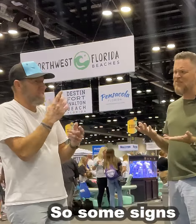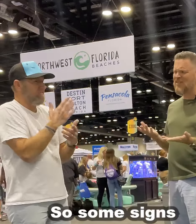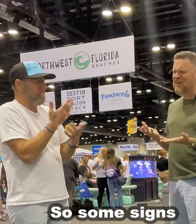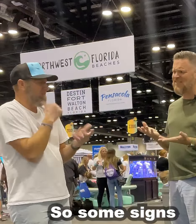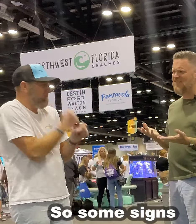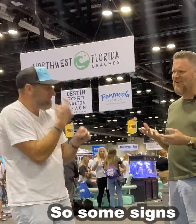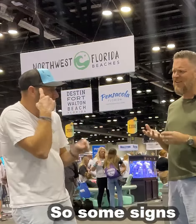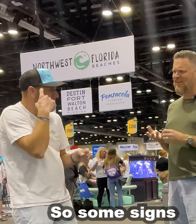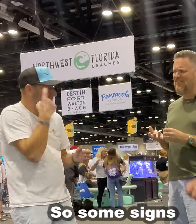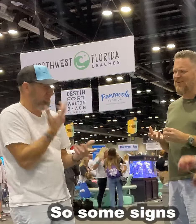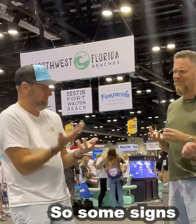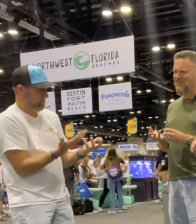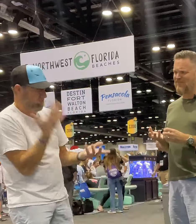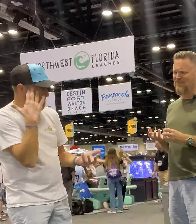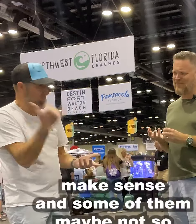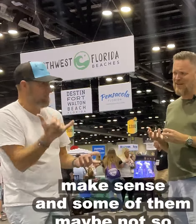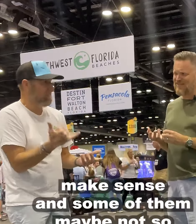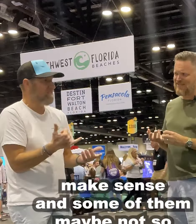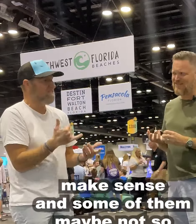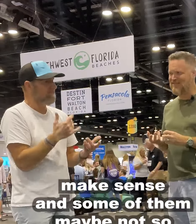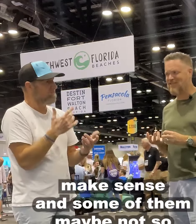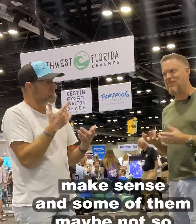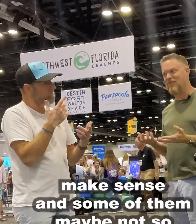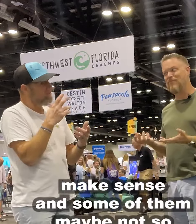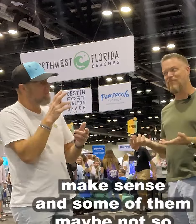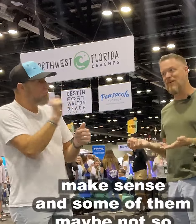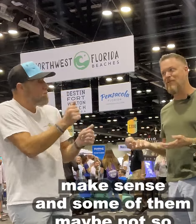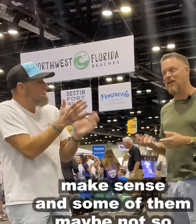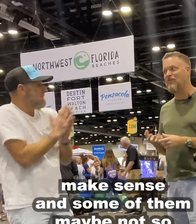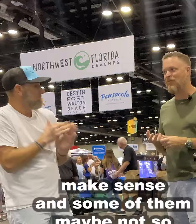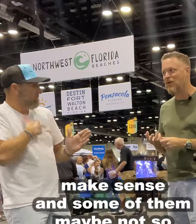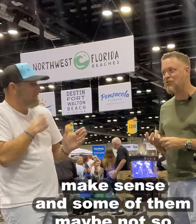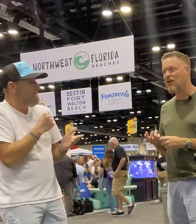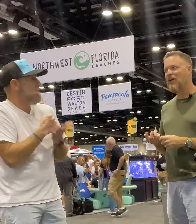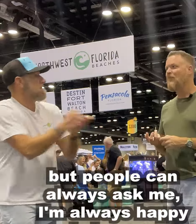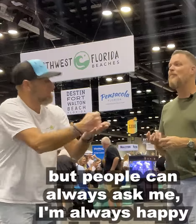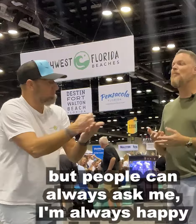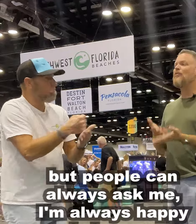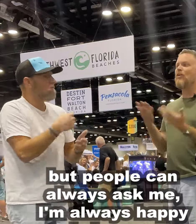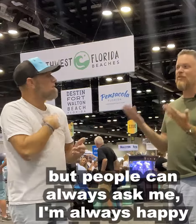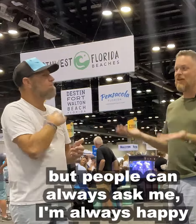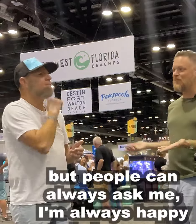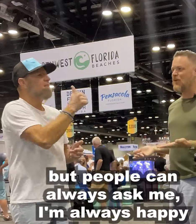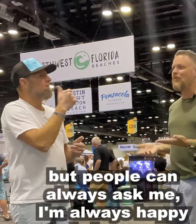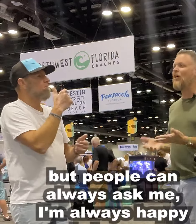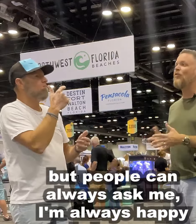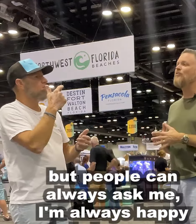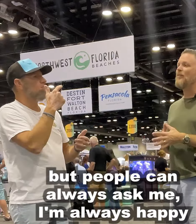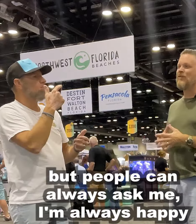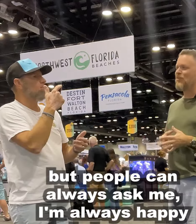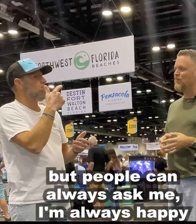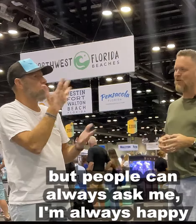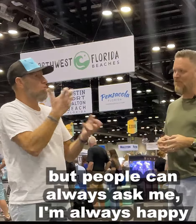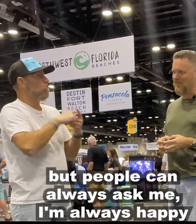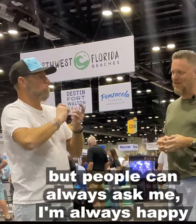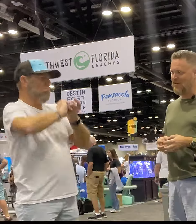some signs make sense and some of them maybe not so much. But people can always ask me, I'll be always happy to help you out with it.